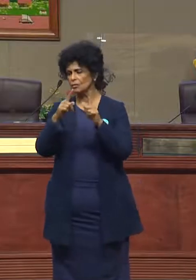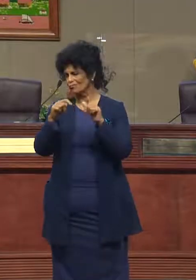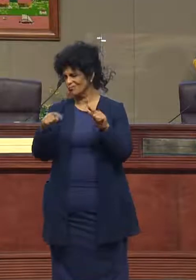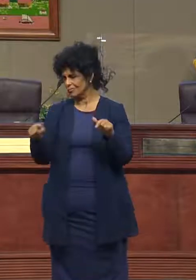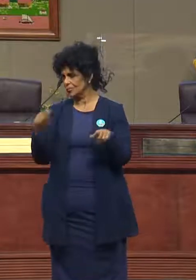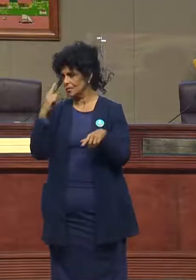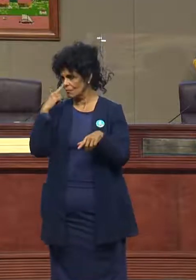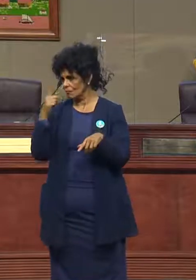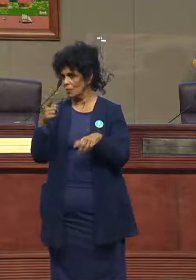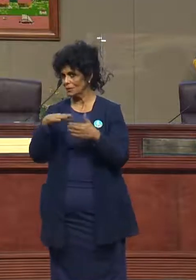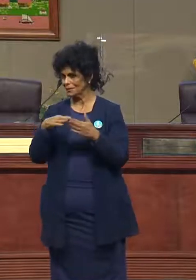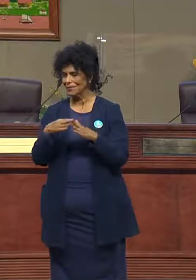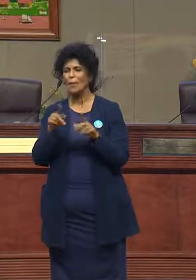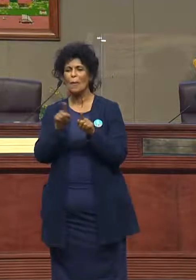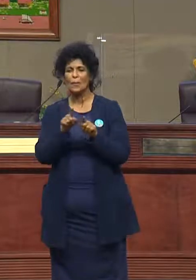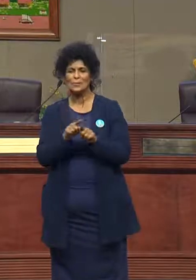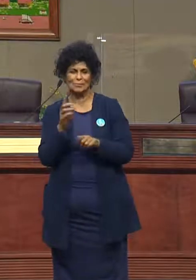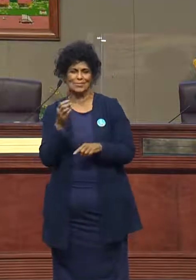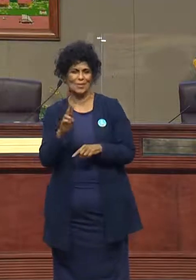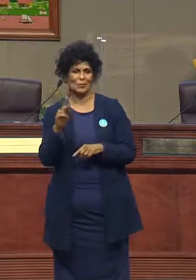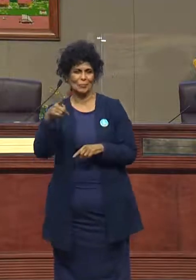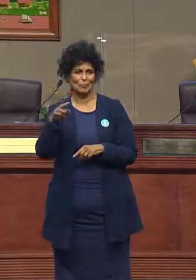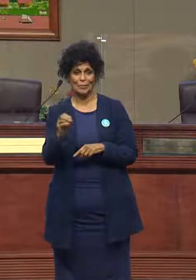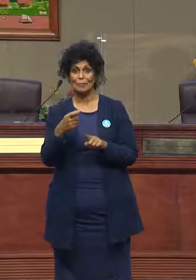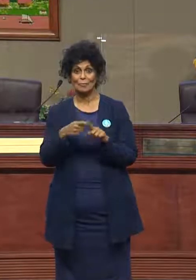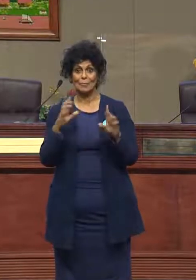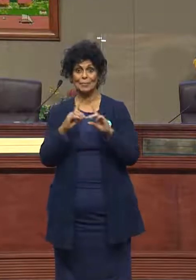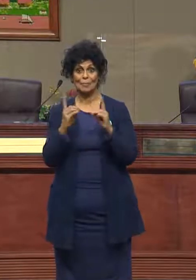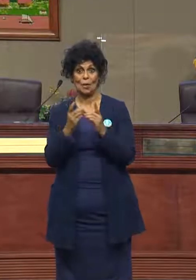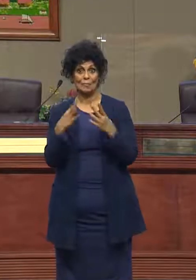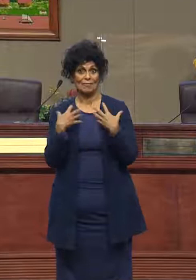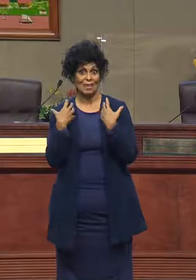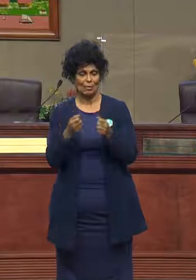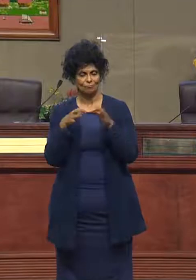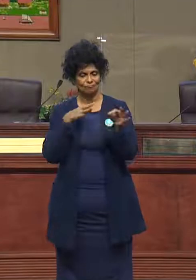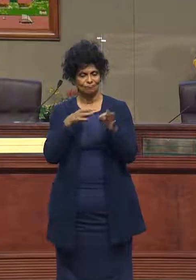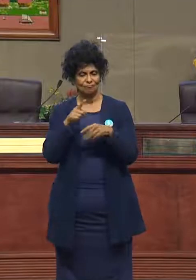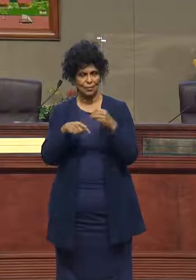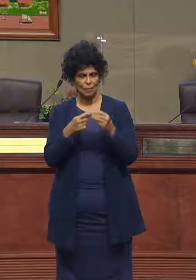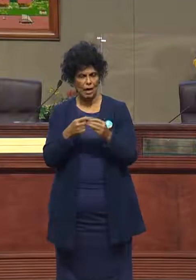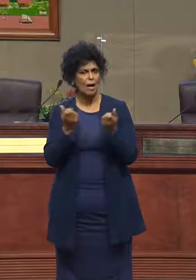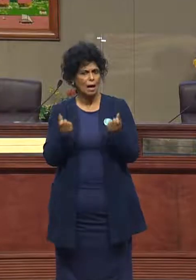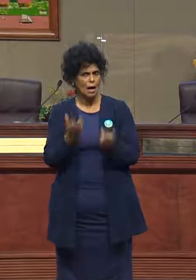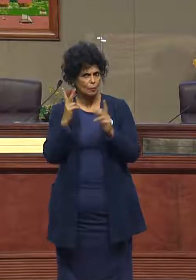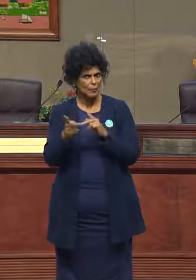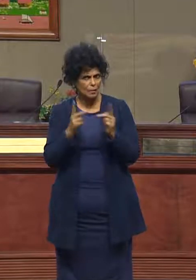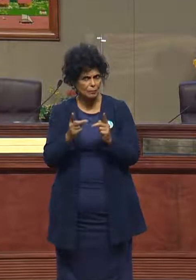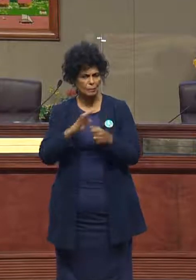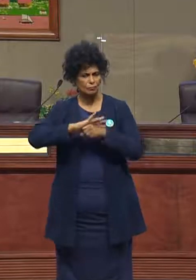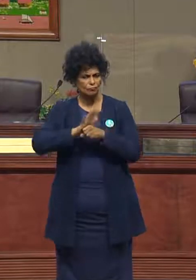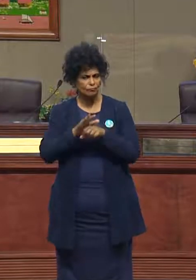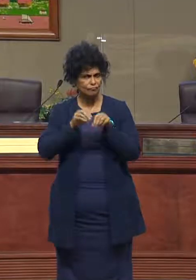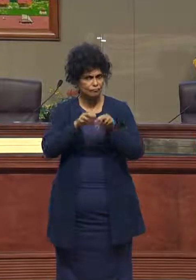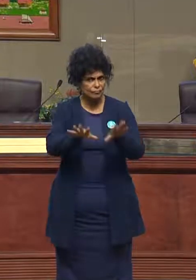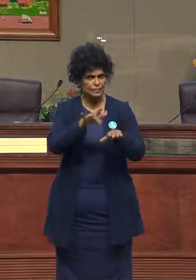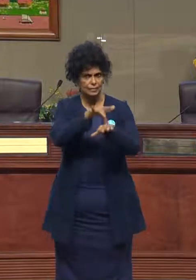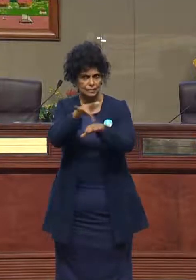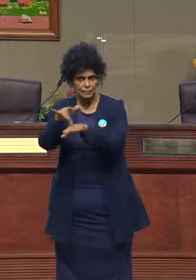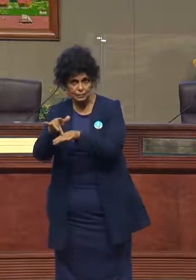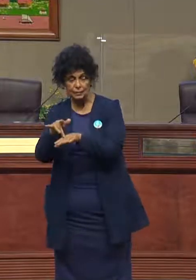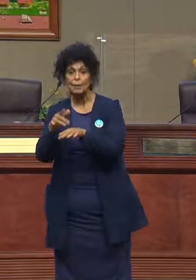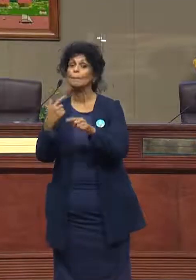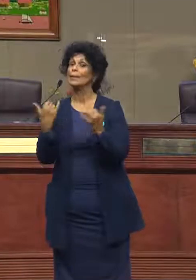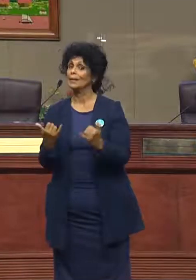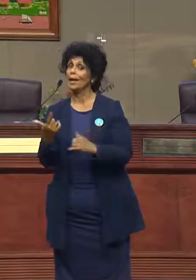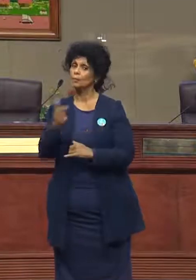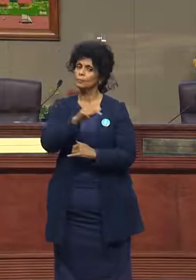Florida Department of Health also here to discuss important details regarding infection rates and state vaccinations. We begin with Mayor Demings.